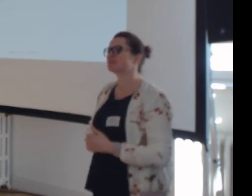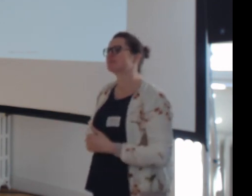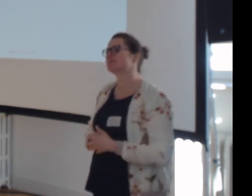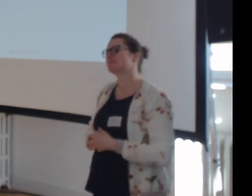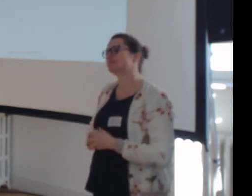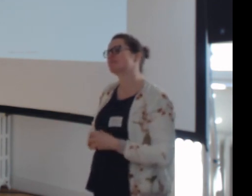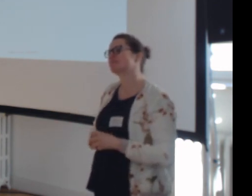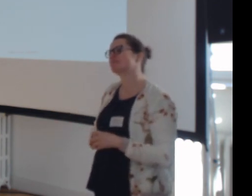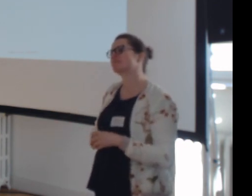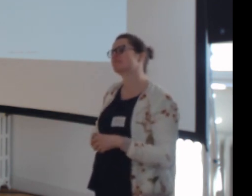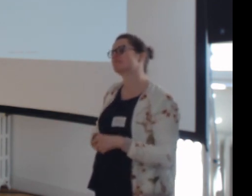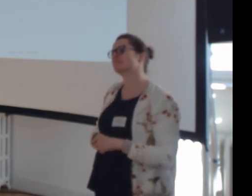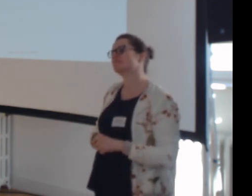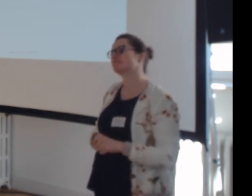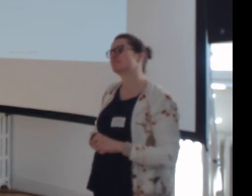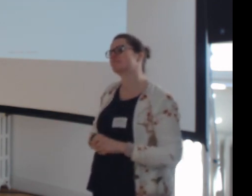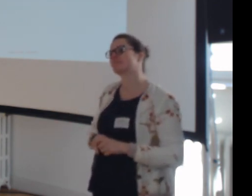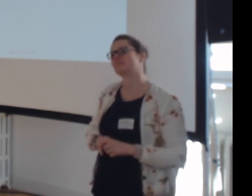Then.